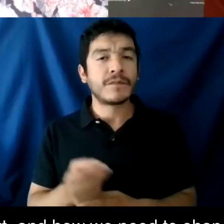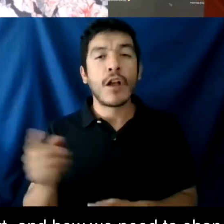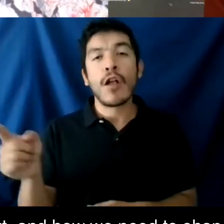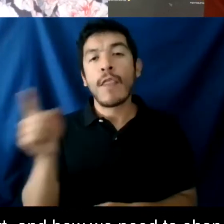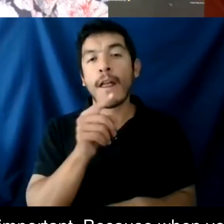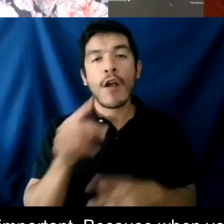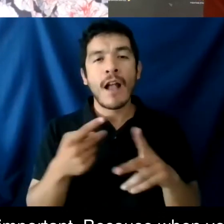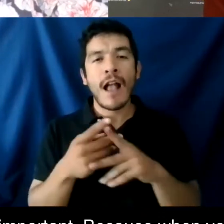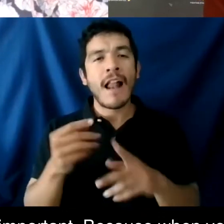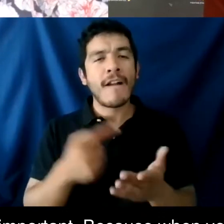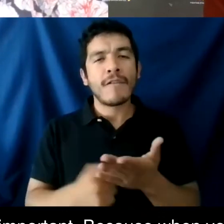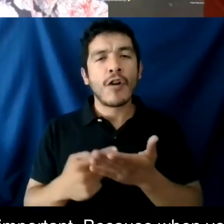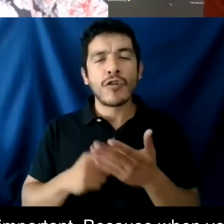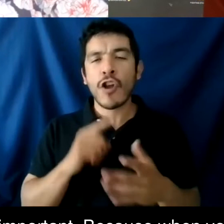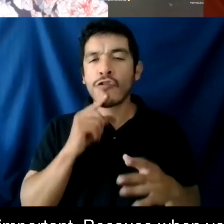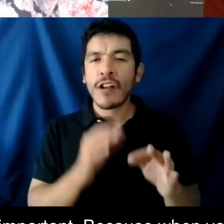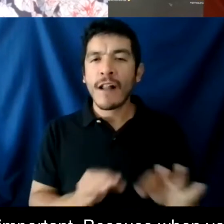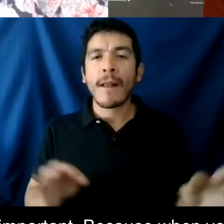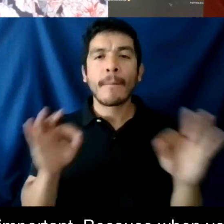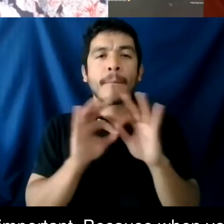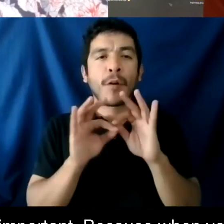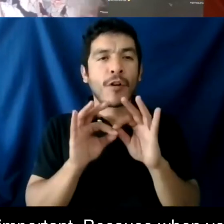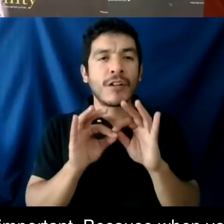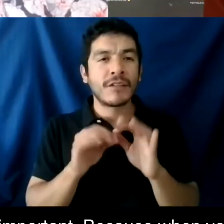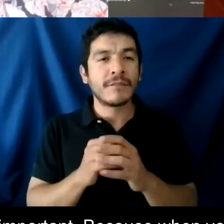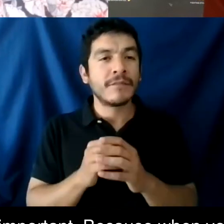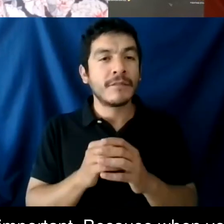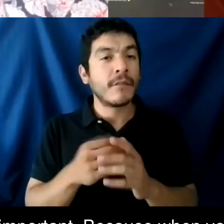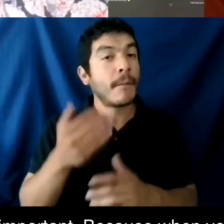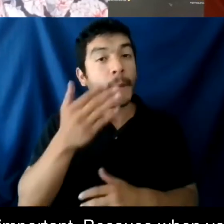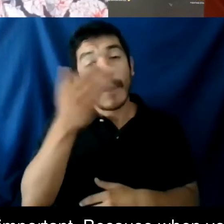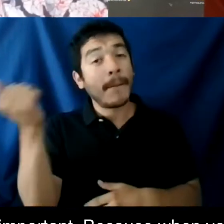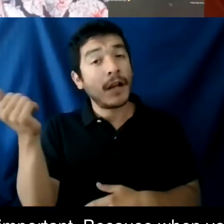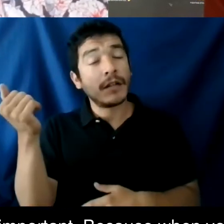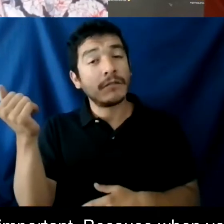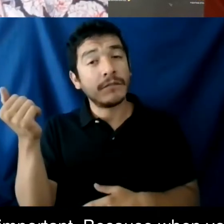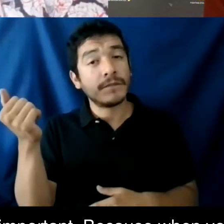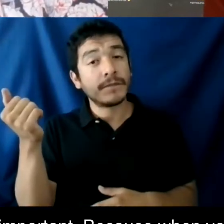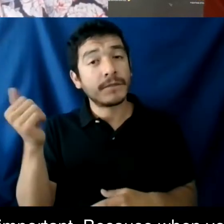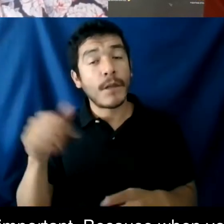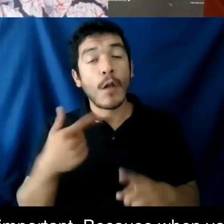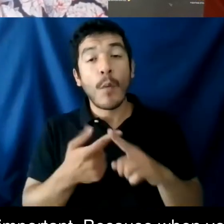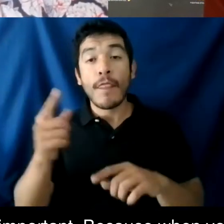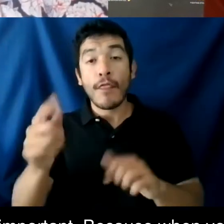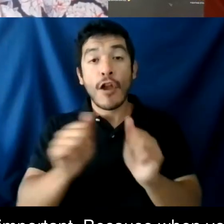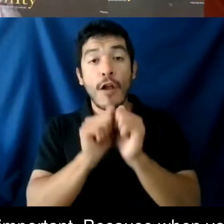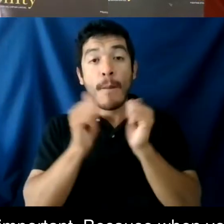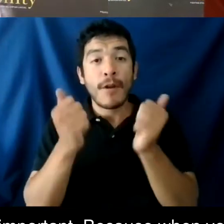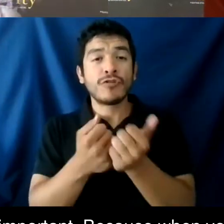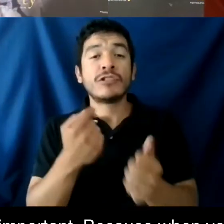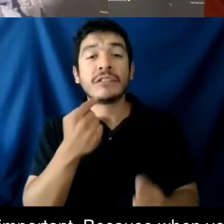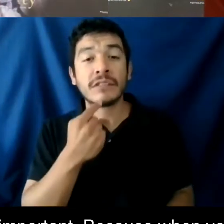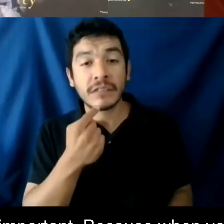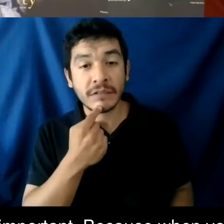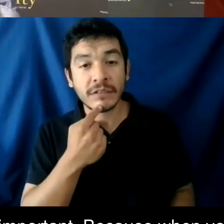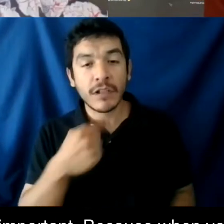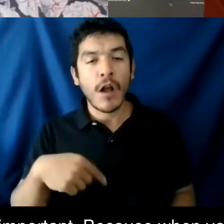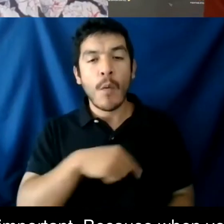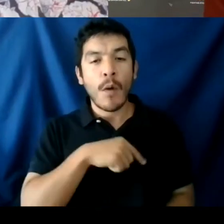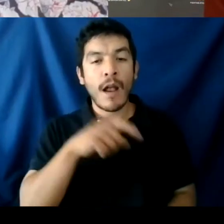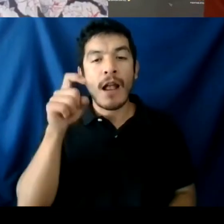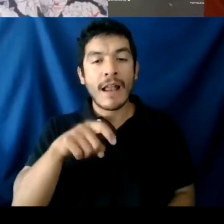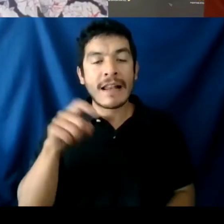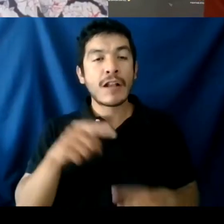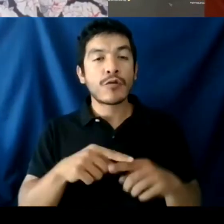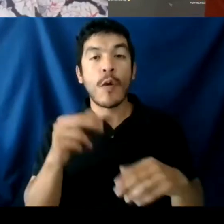kind of conversations that are really important because when the administration says we need to build back